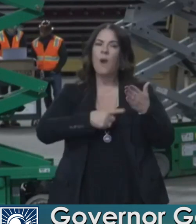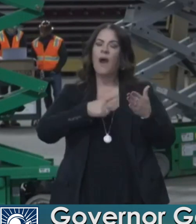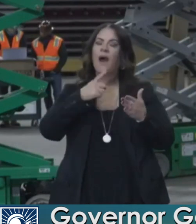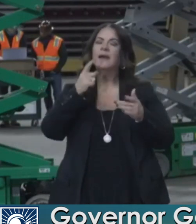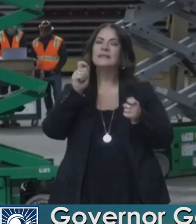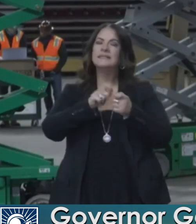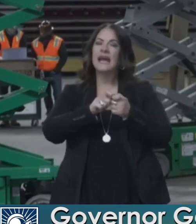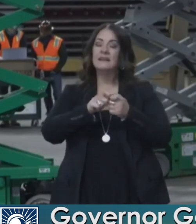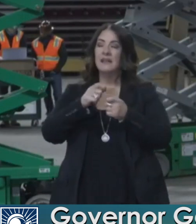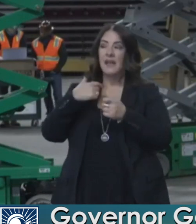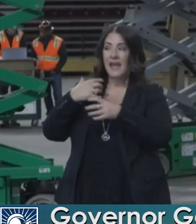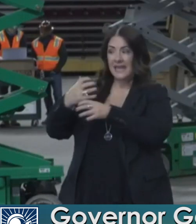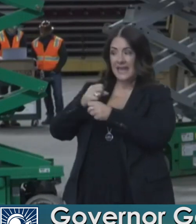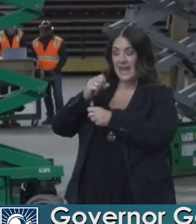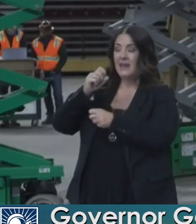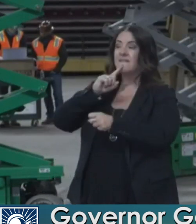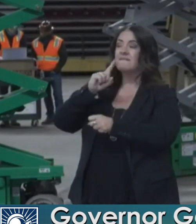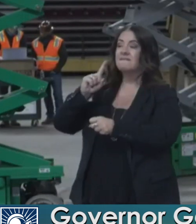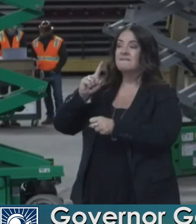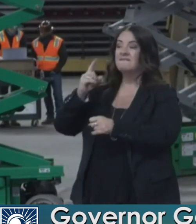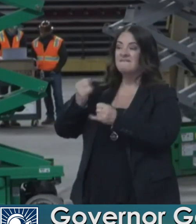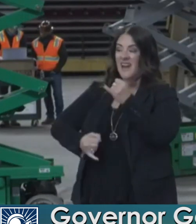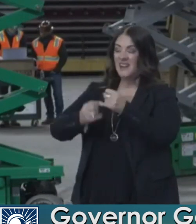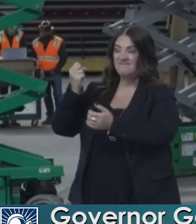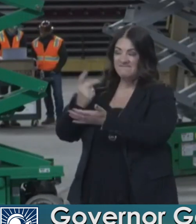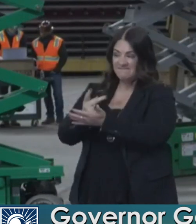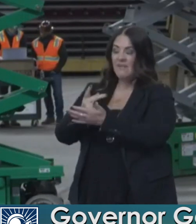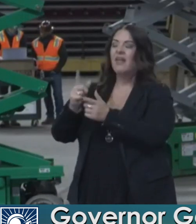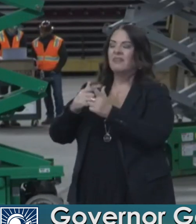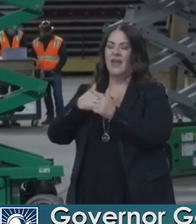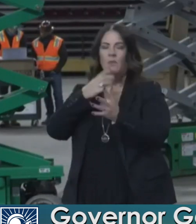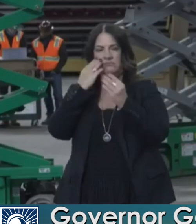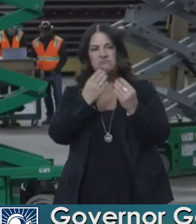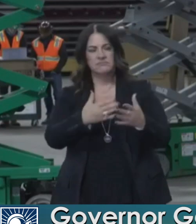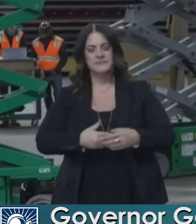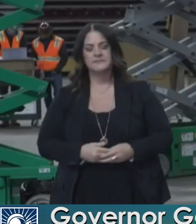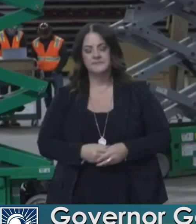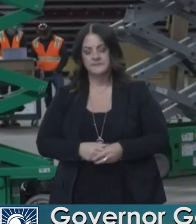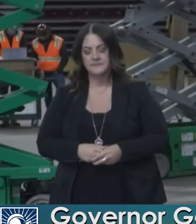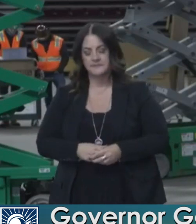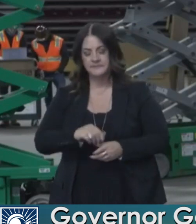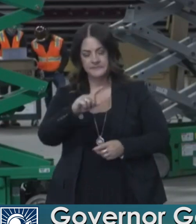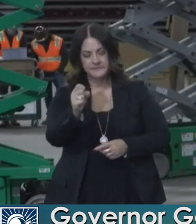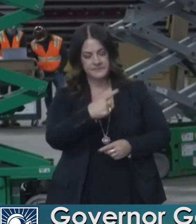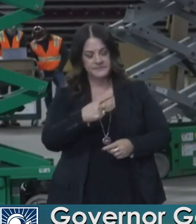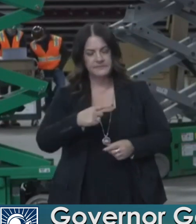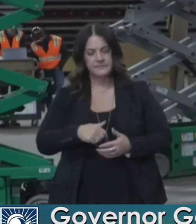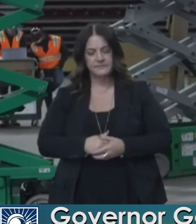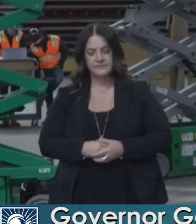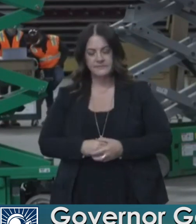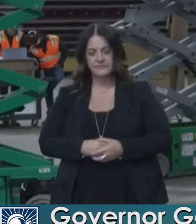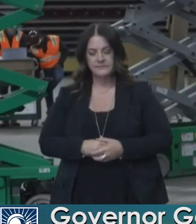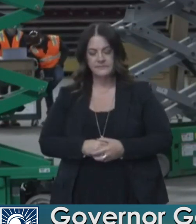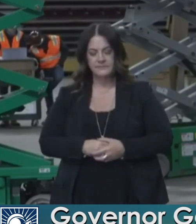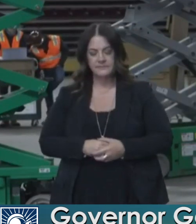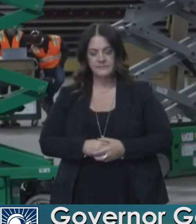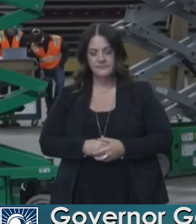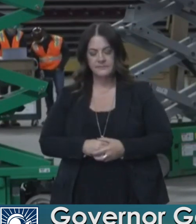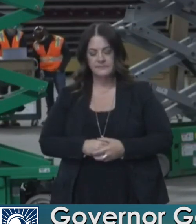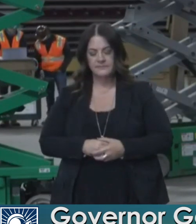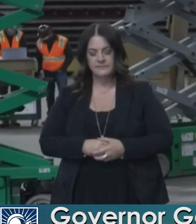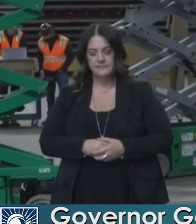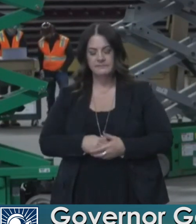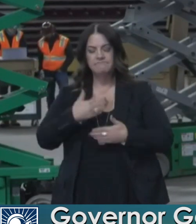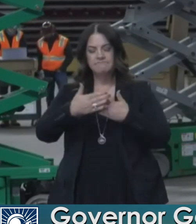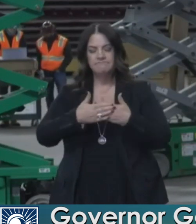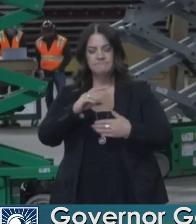and get right back to you. Thank you. Adam Beam of the Associated Press asks, will you pause the scheduled